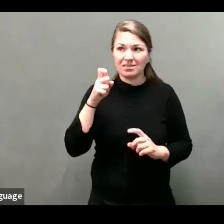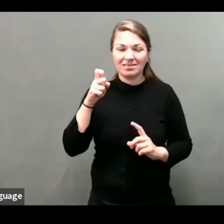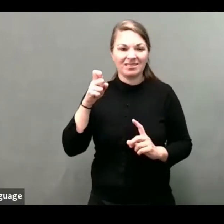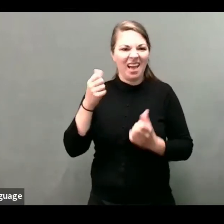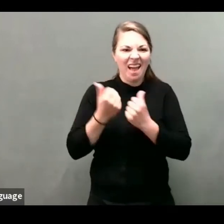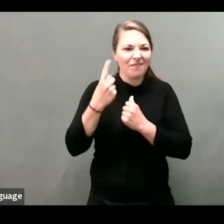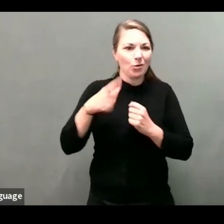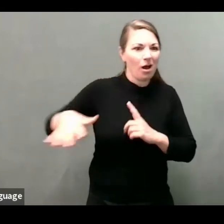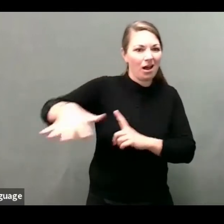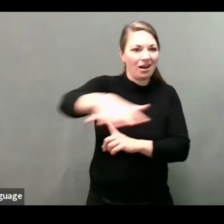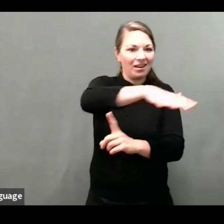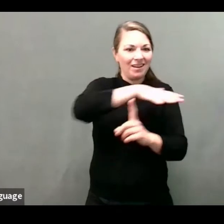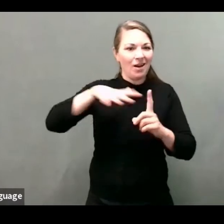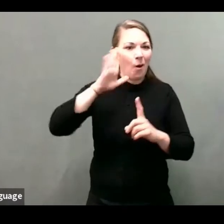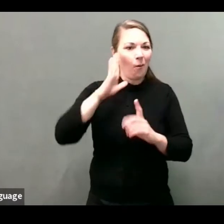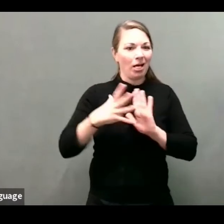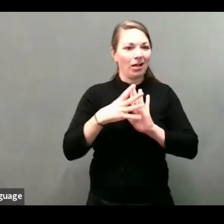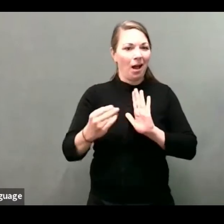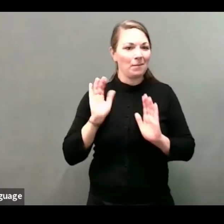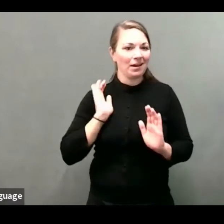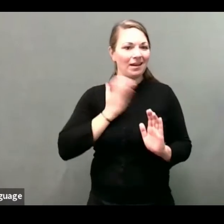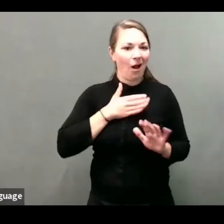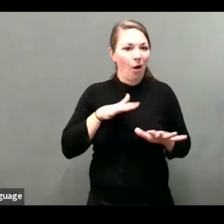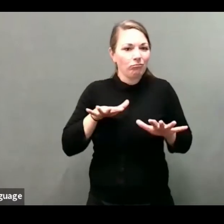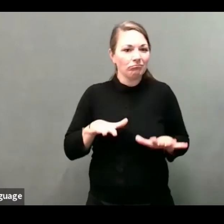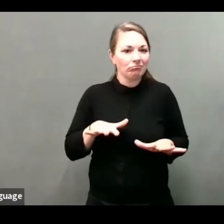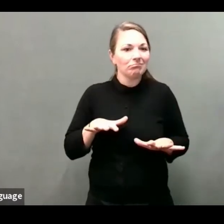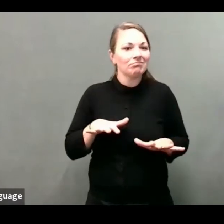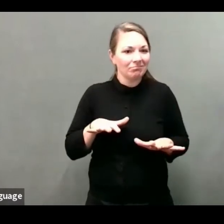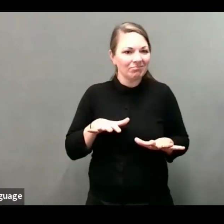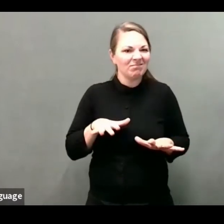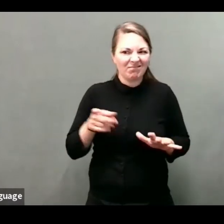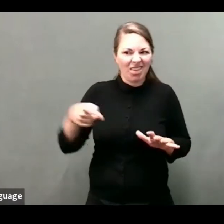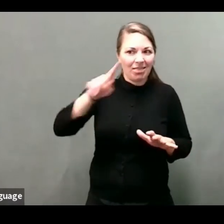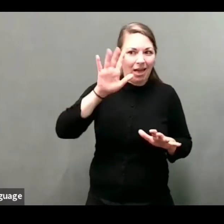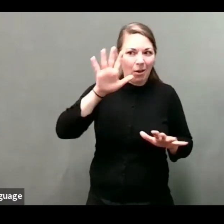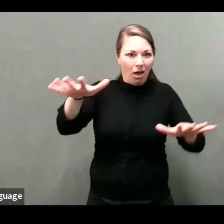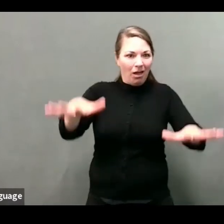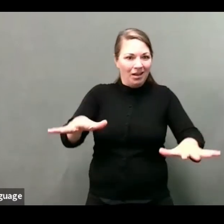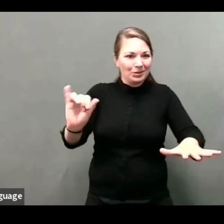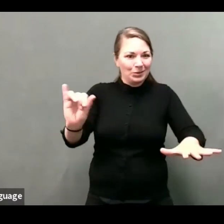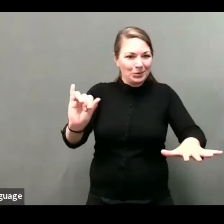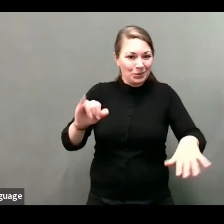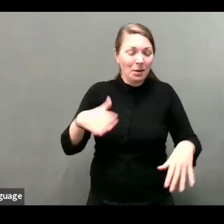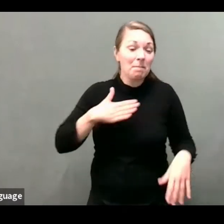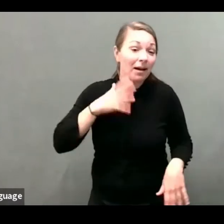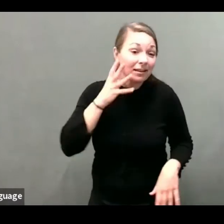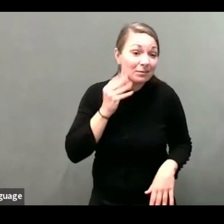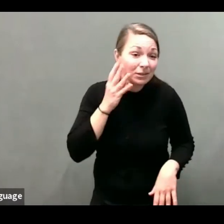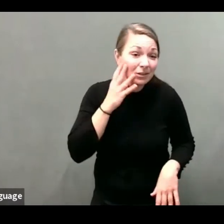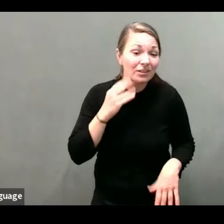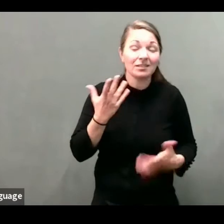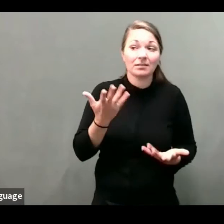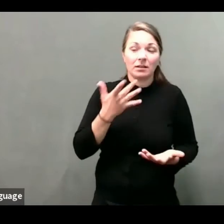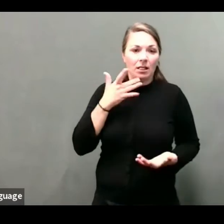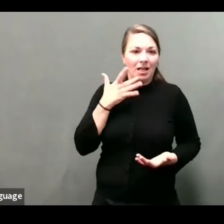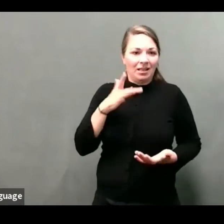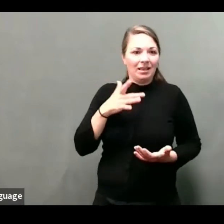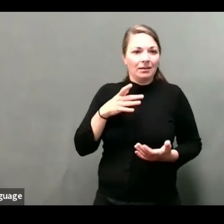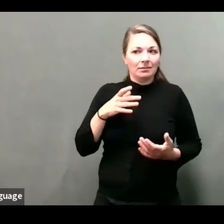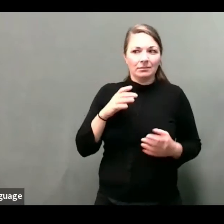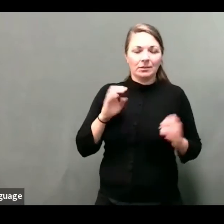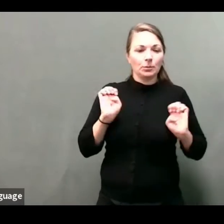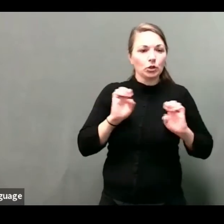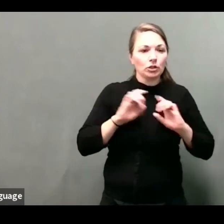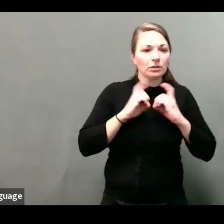us will do the same. In my experience, luckily, when I showed up to a hospital, the staff, the emergency department